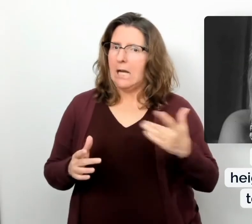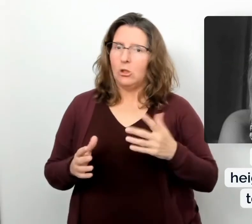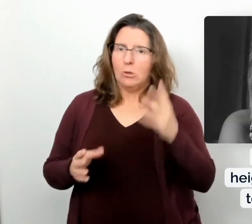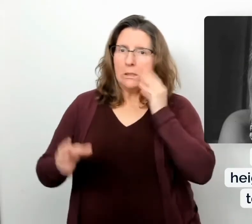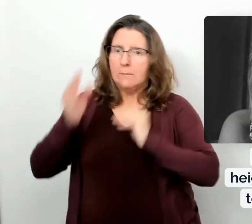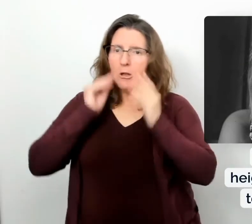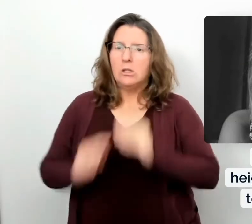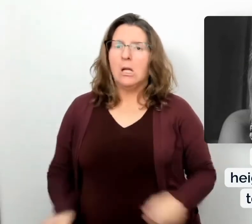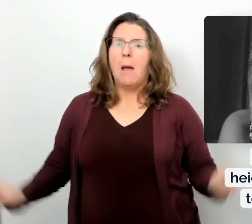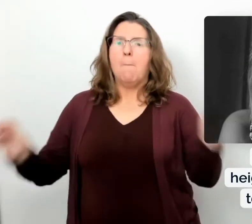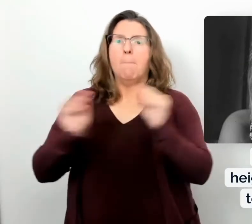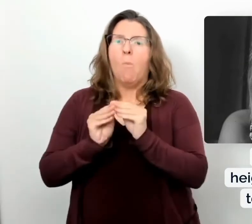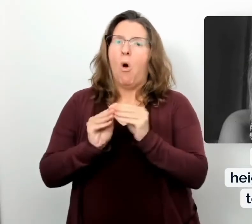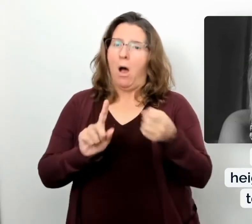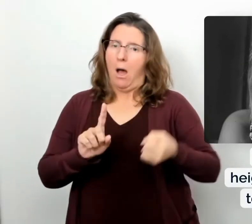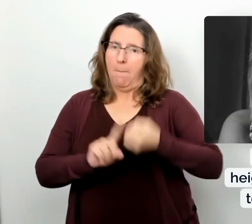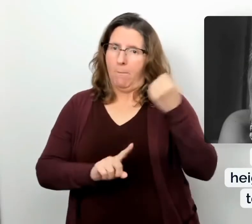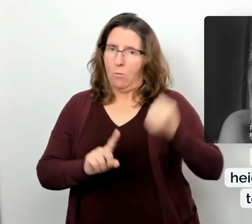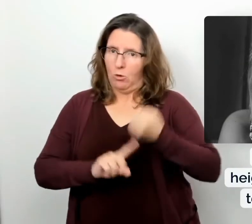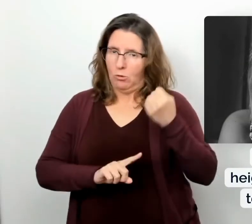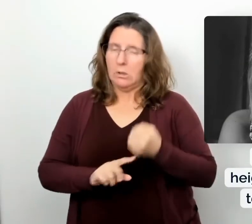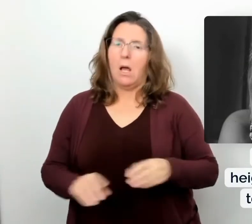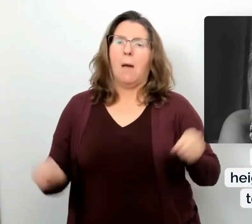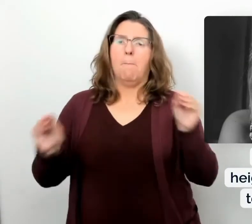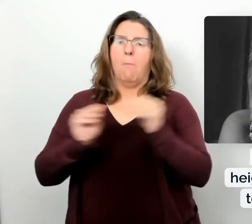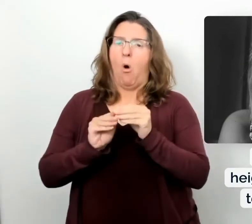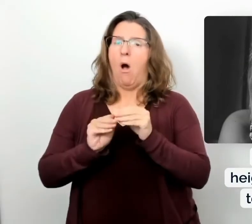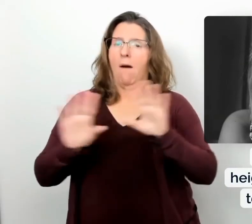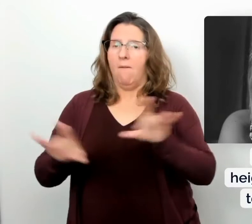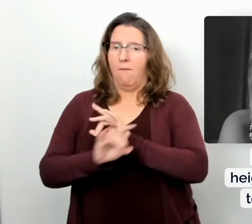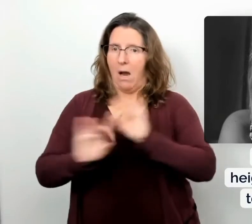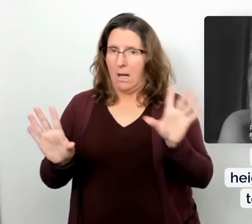They are more likely to be abused or victims of violence.